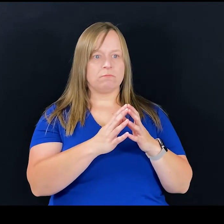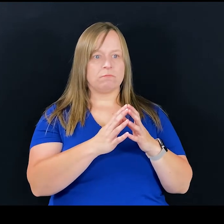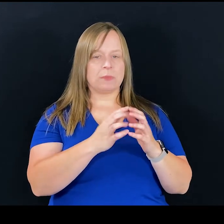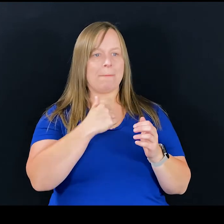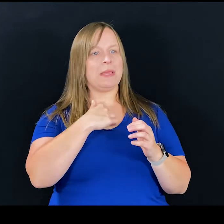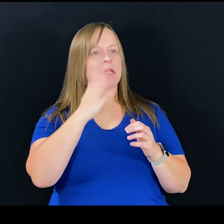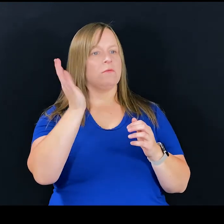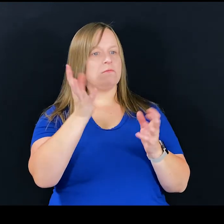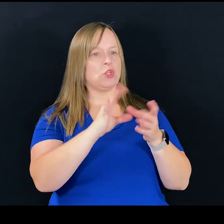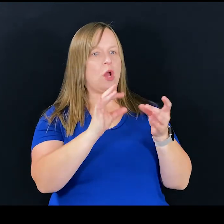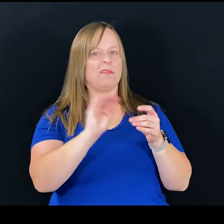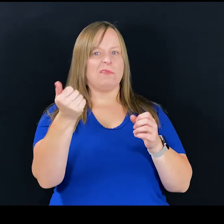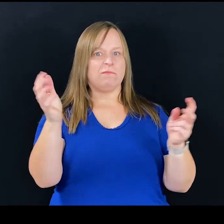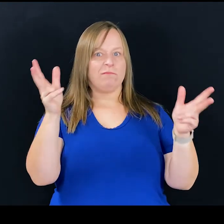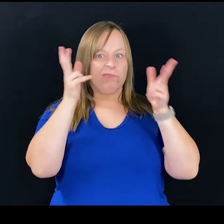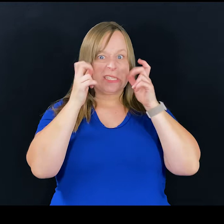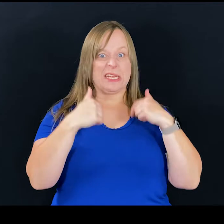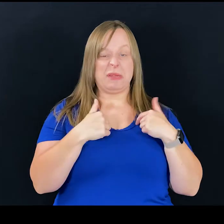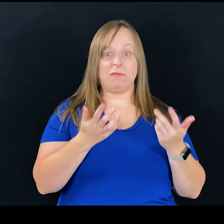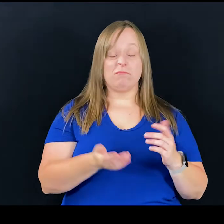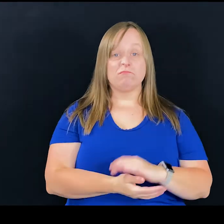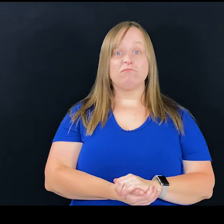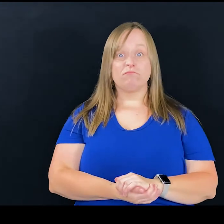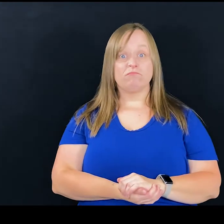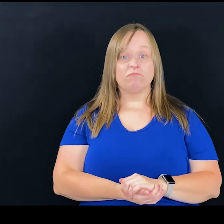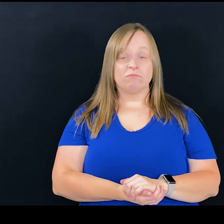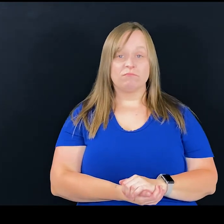of just me talking and everyone else just listening.